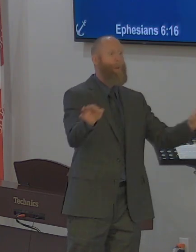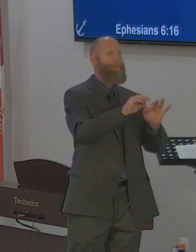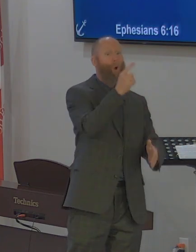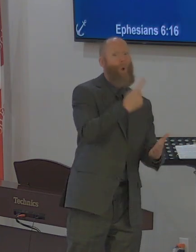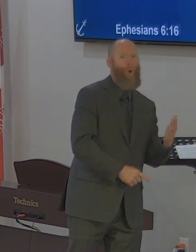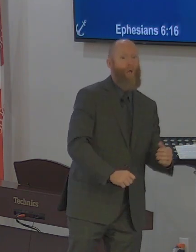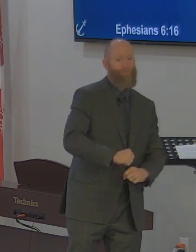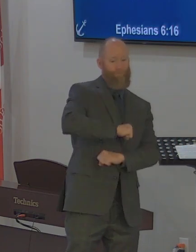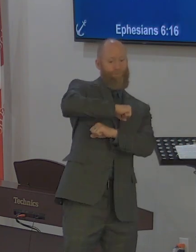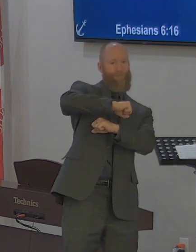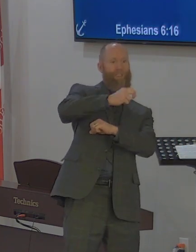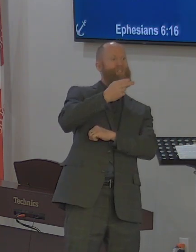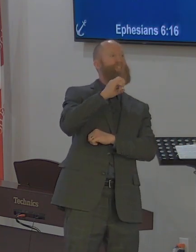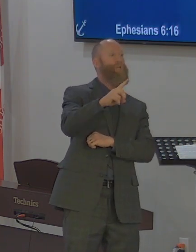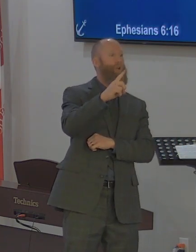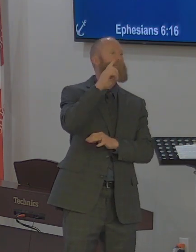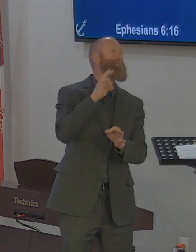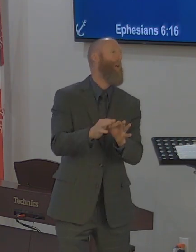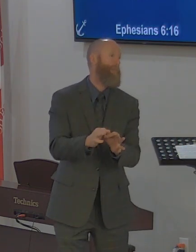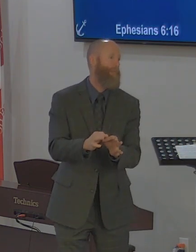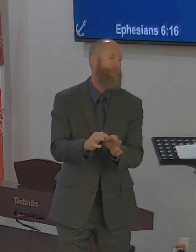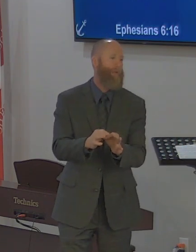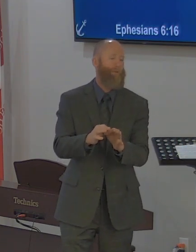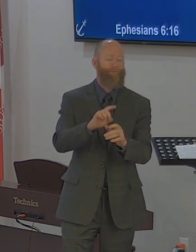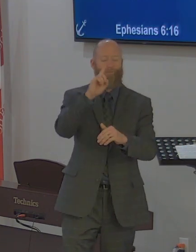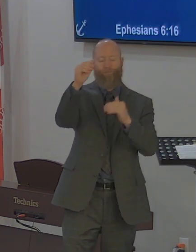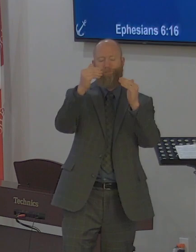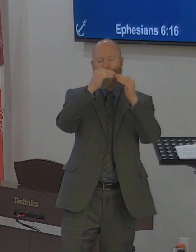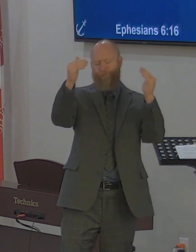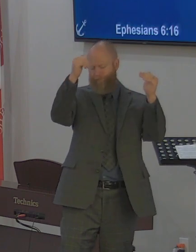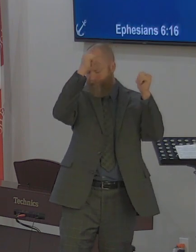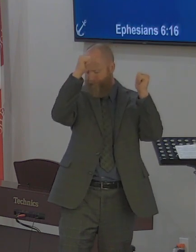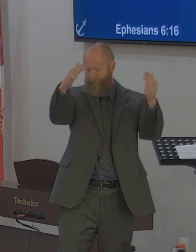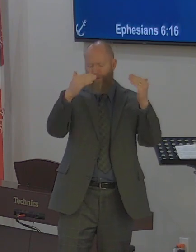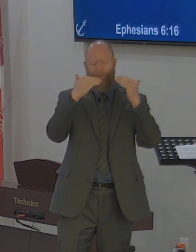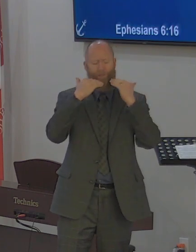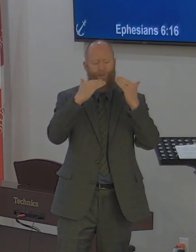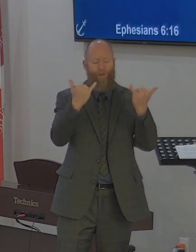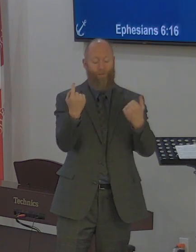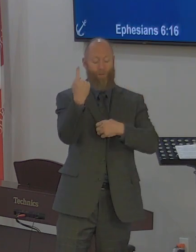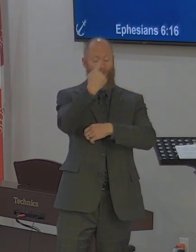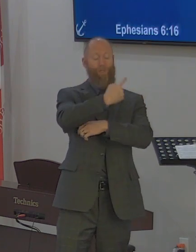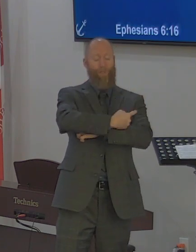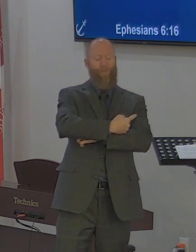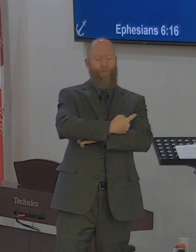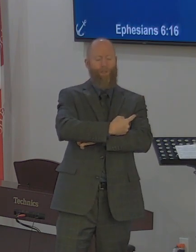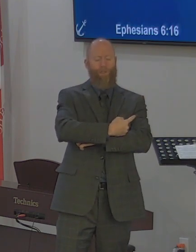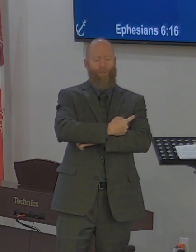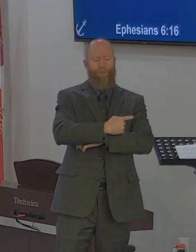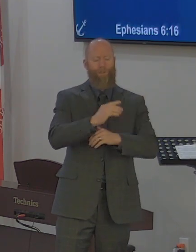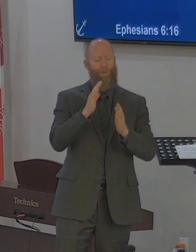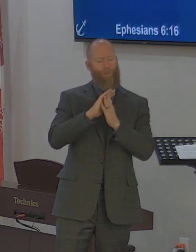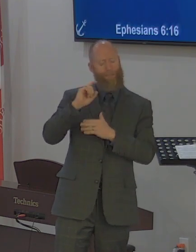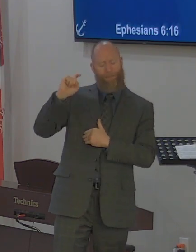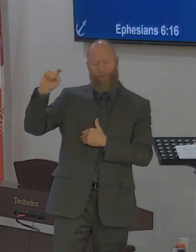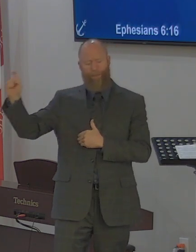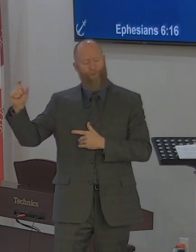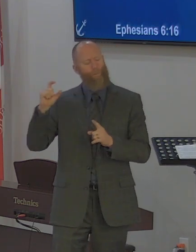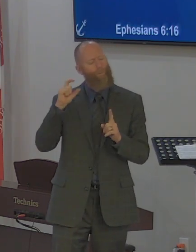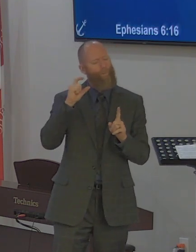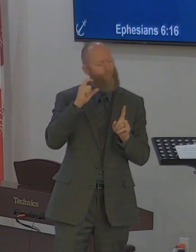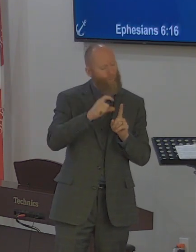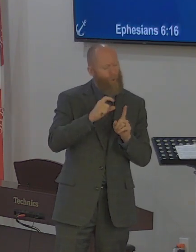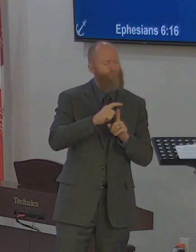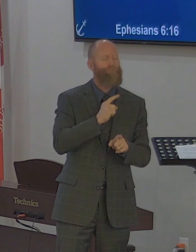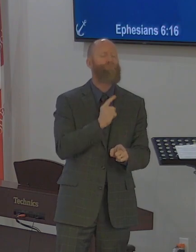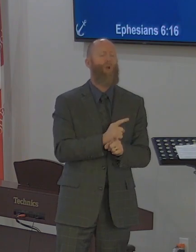of faith. Let's pray. Heavenly Father, I thank you for this day. Lord, I pray that you would give me the words to say. Please